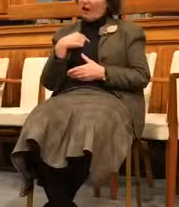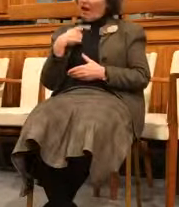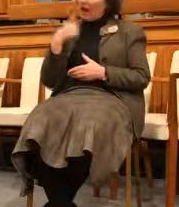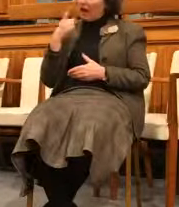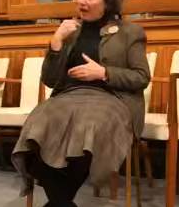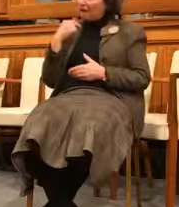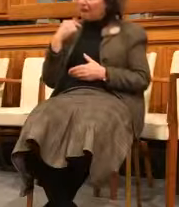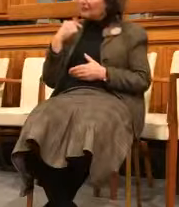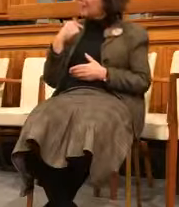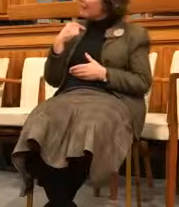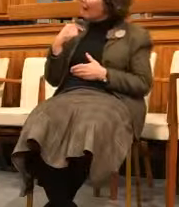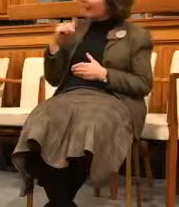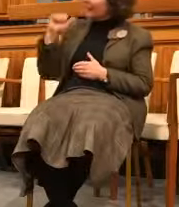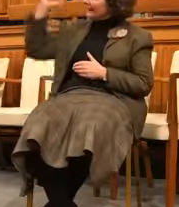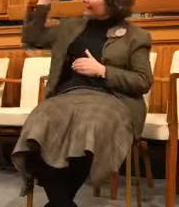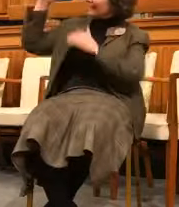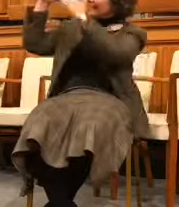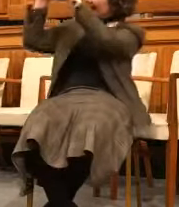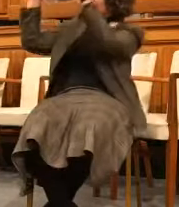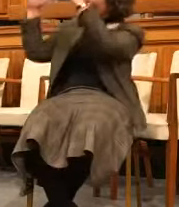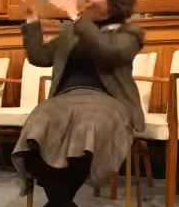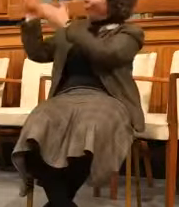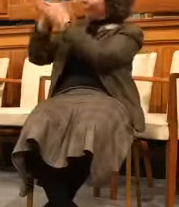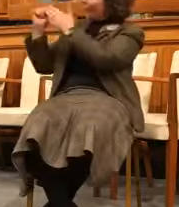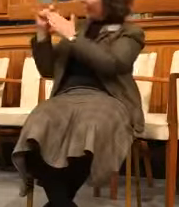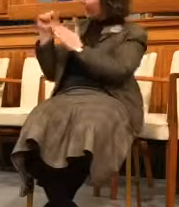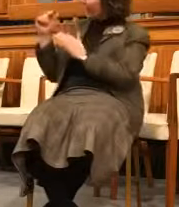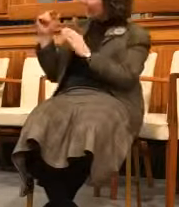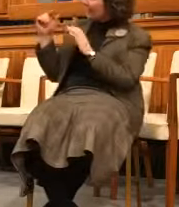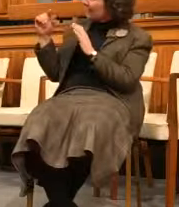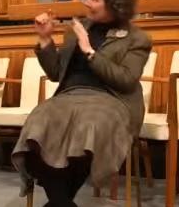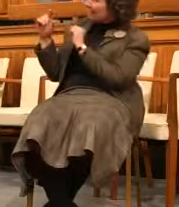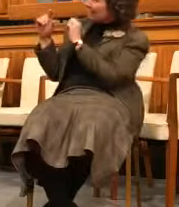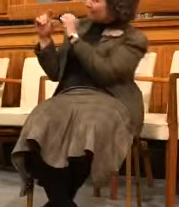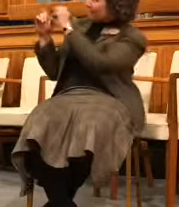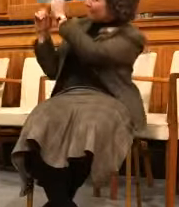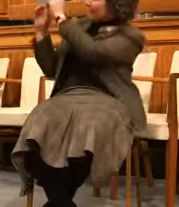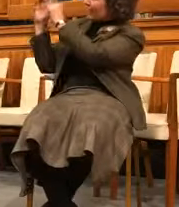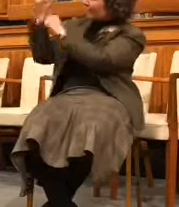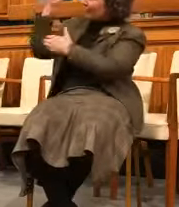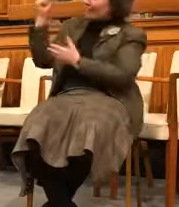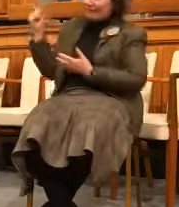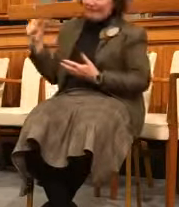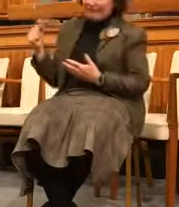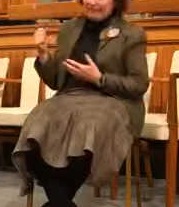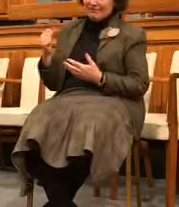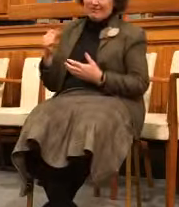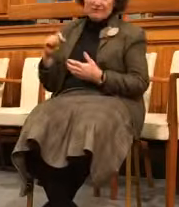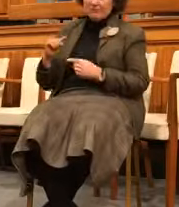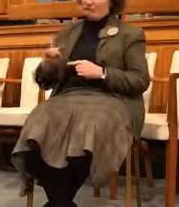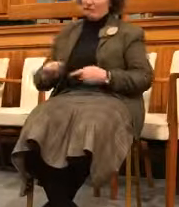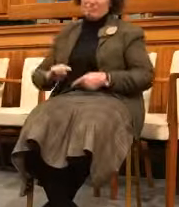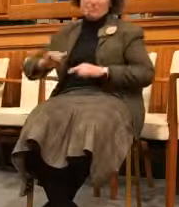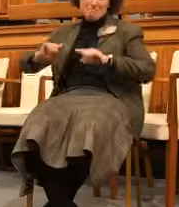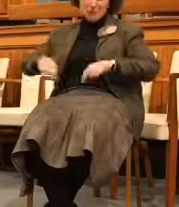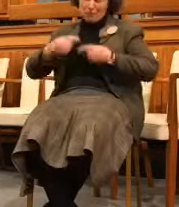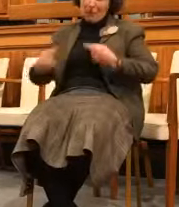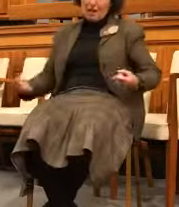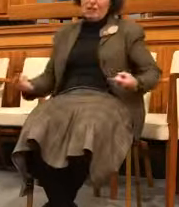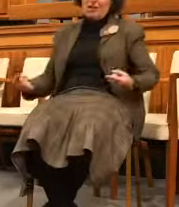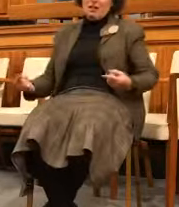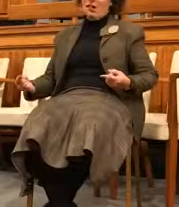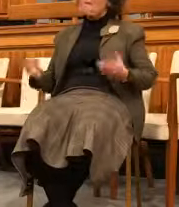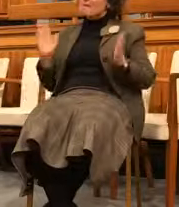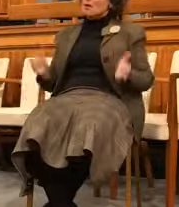God's perfect standards. I need Christ 100%, and nothing else. I must